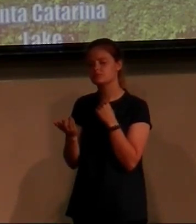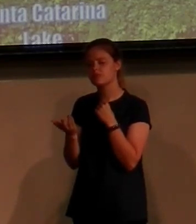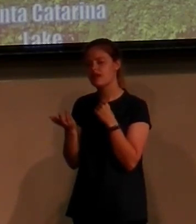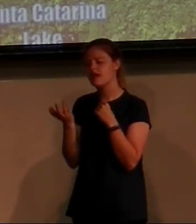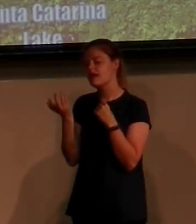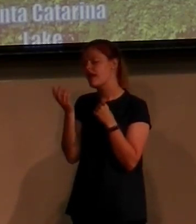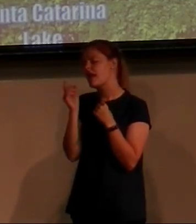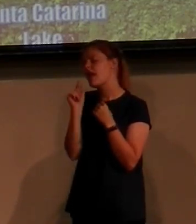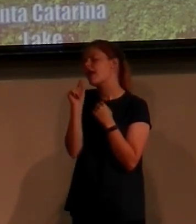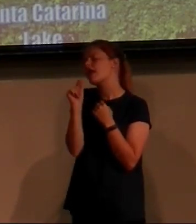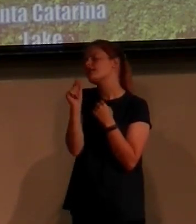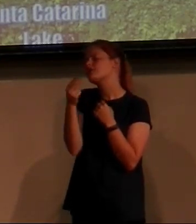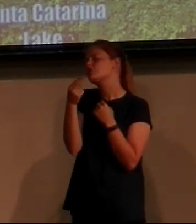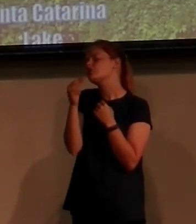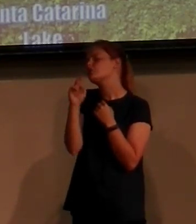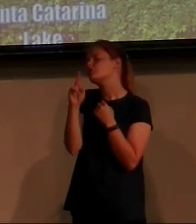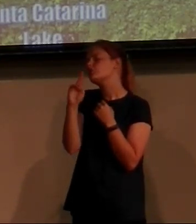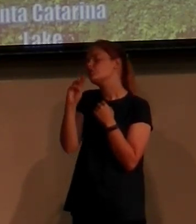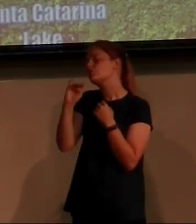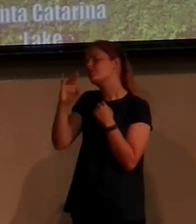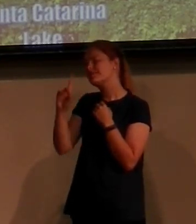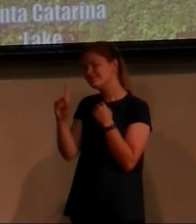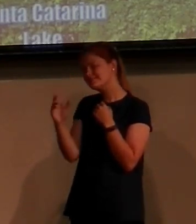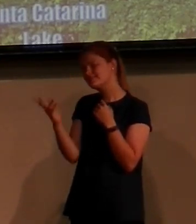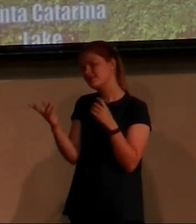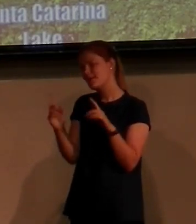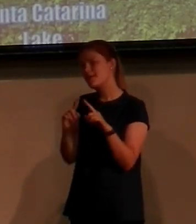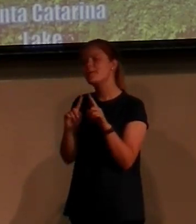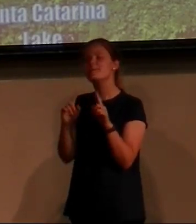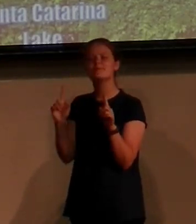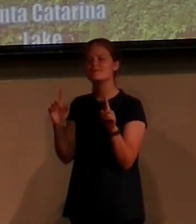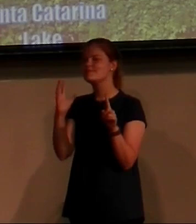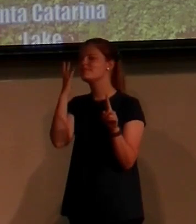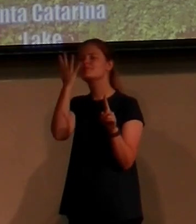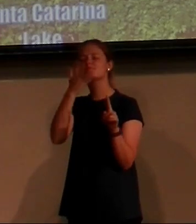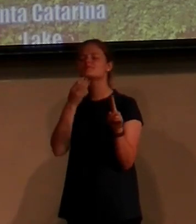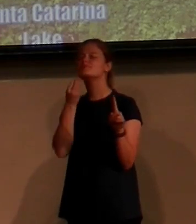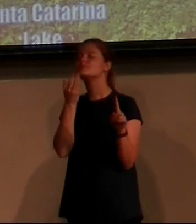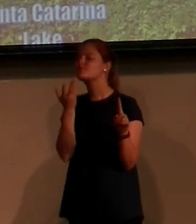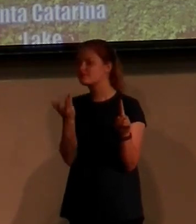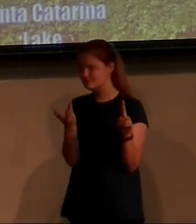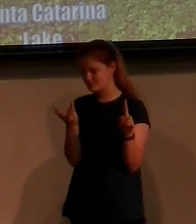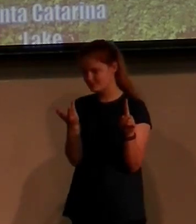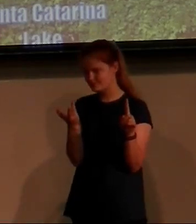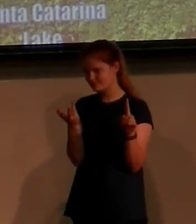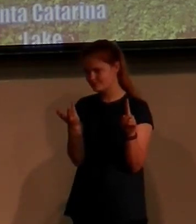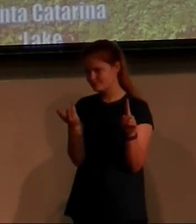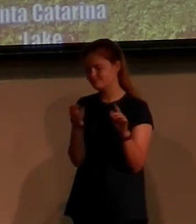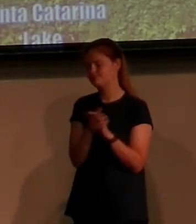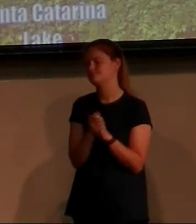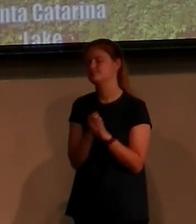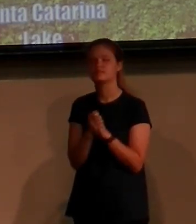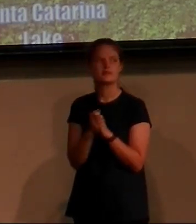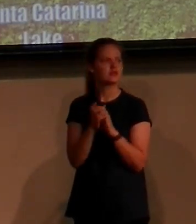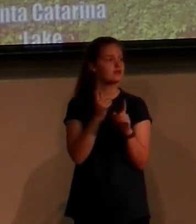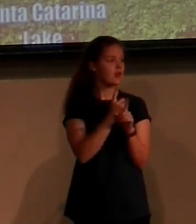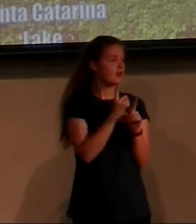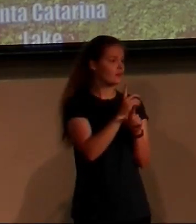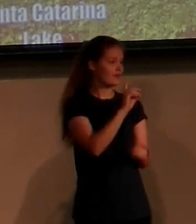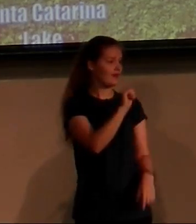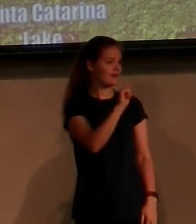humid, but beautiful. Nicaragua is beautiful. Is that right, David? That's right.